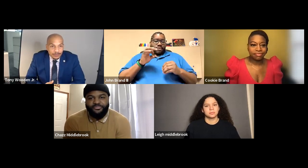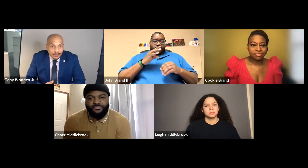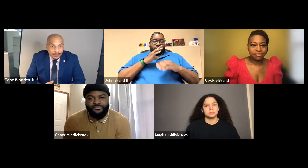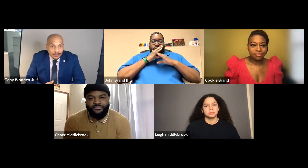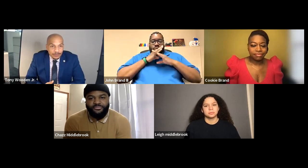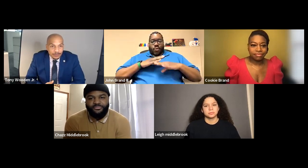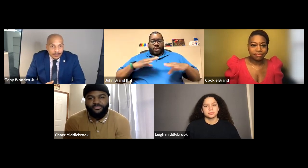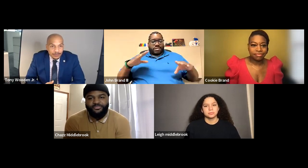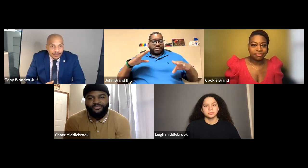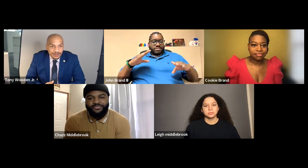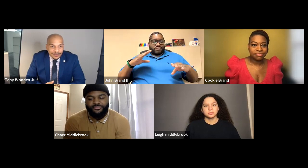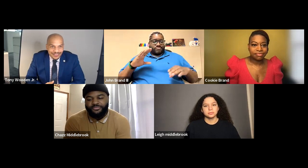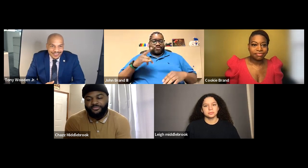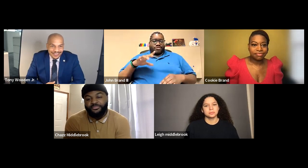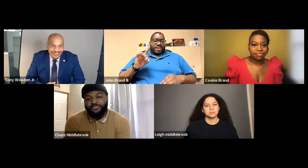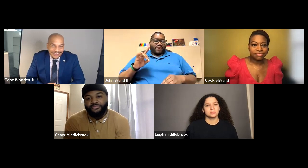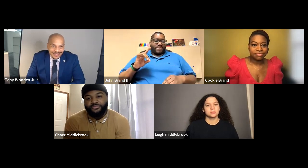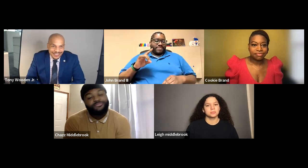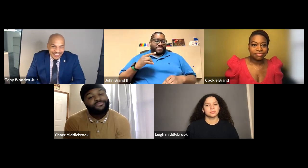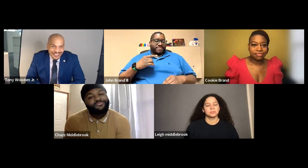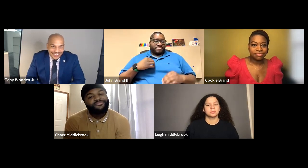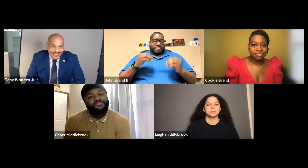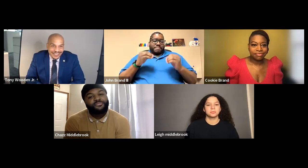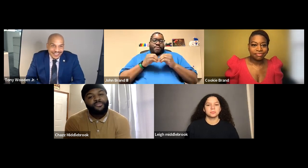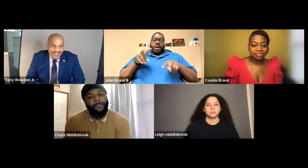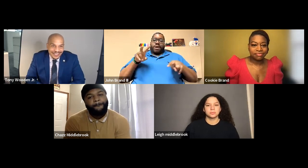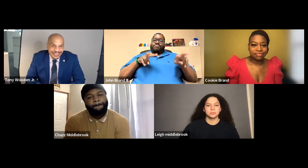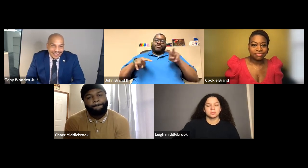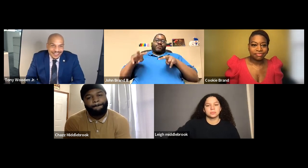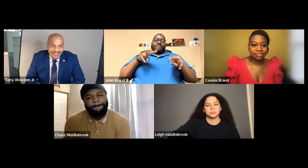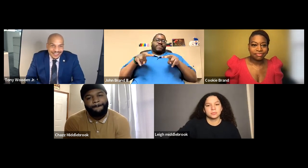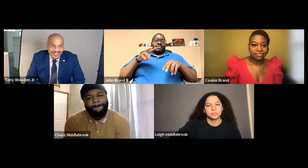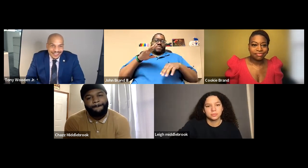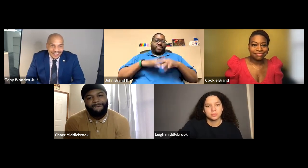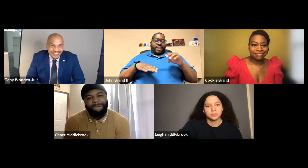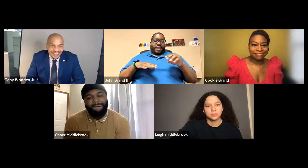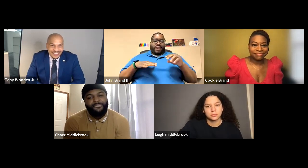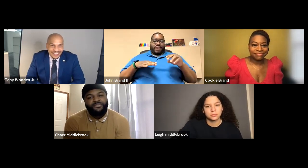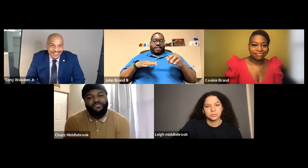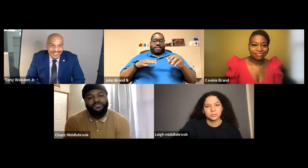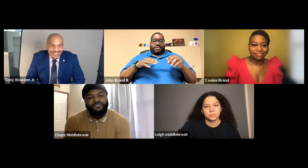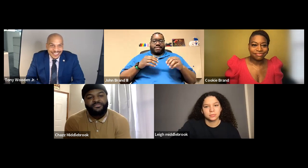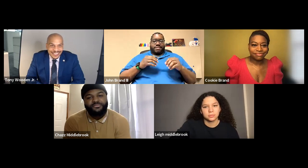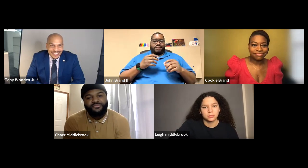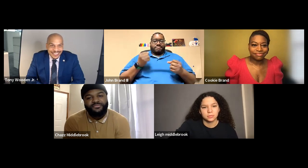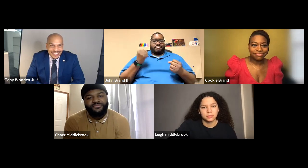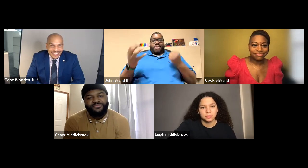This is J3 speaking. So I grew up, I was a quiet child. I was a quiet but observant